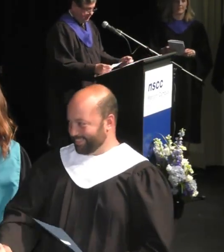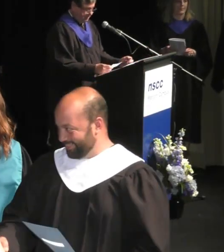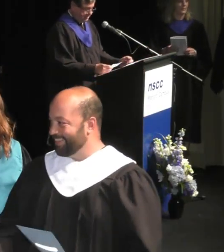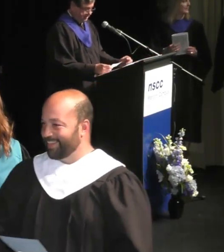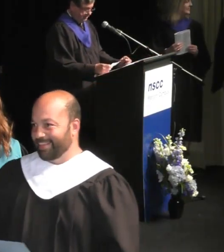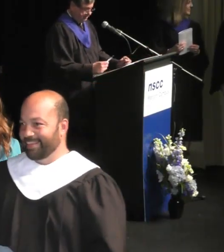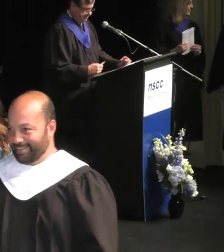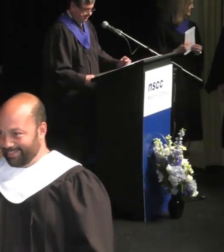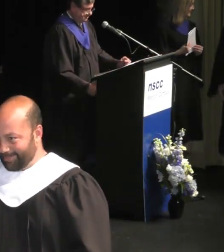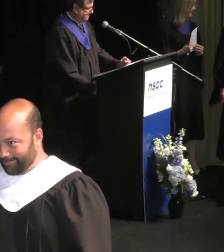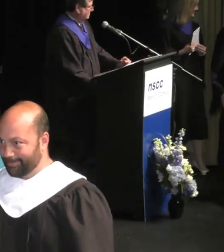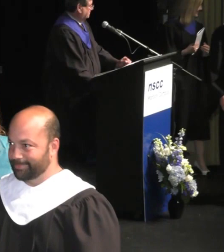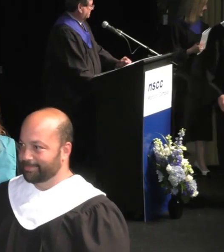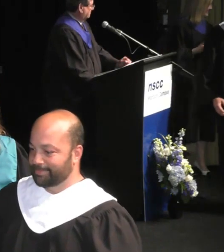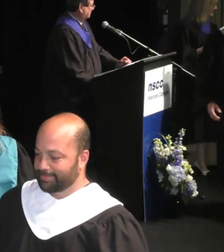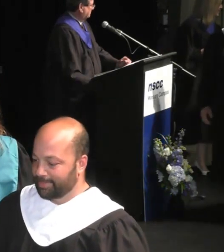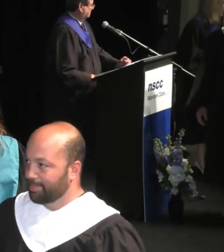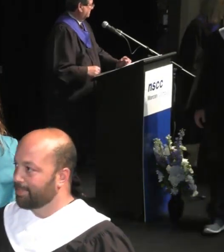Brian Pearson.